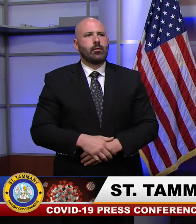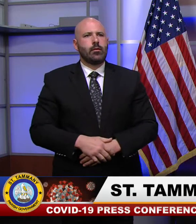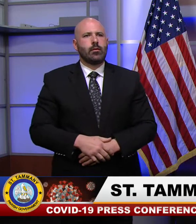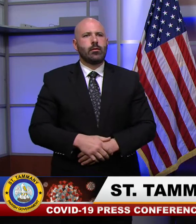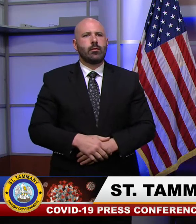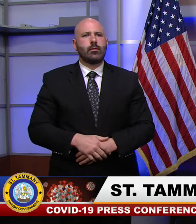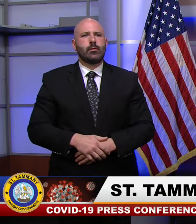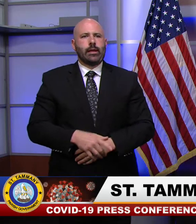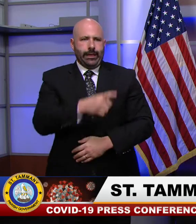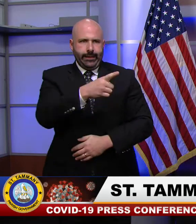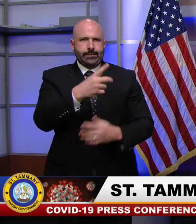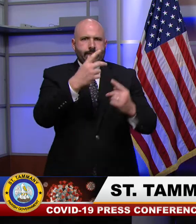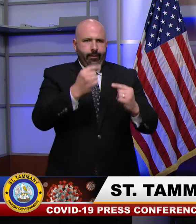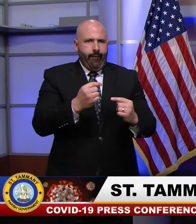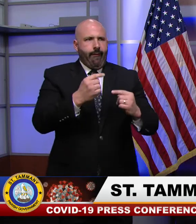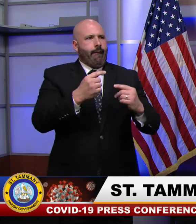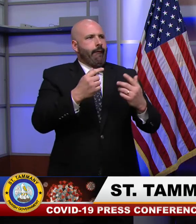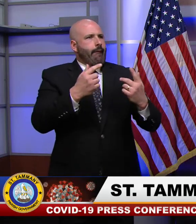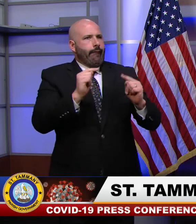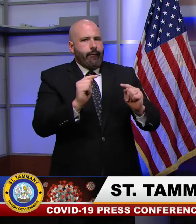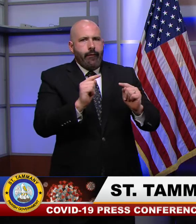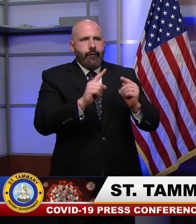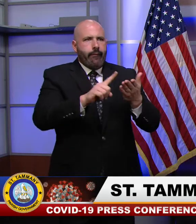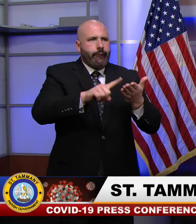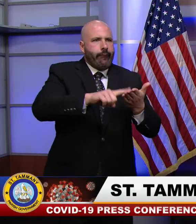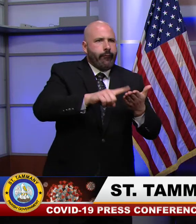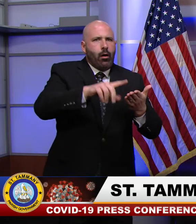for alternate plans now.